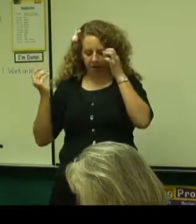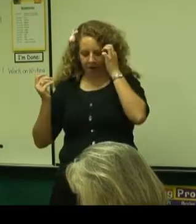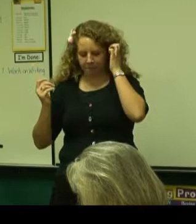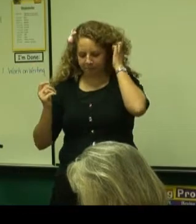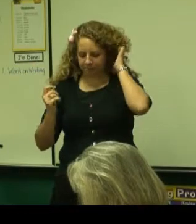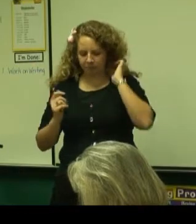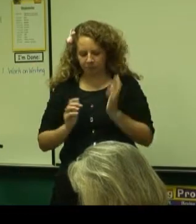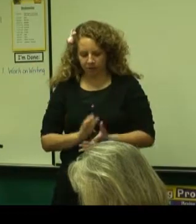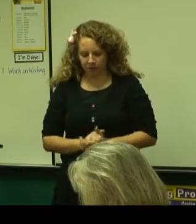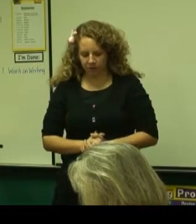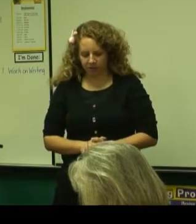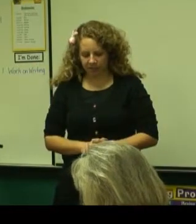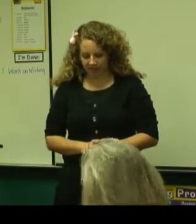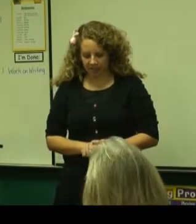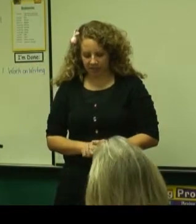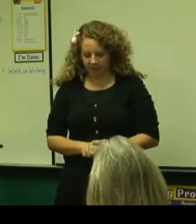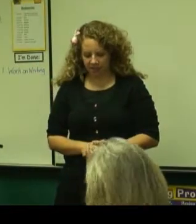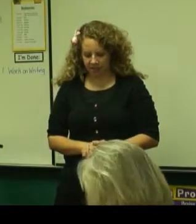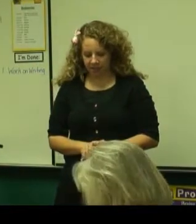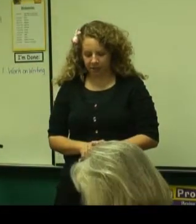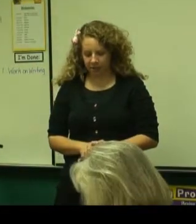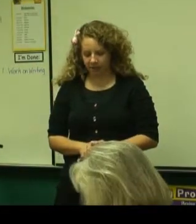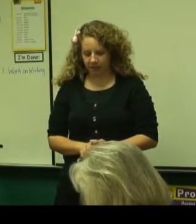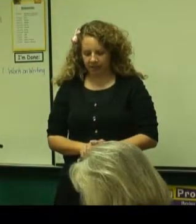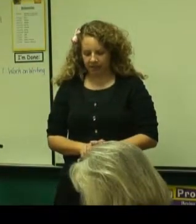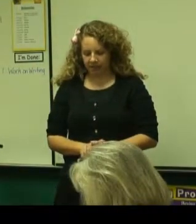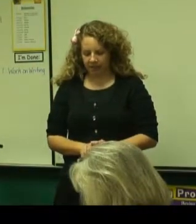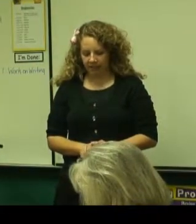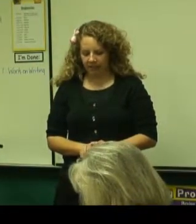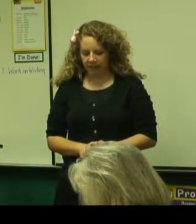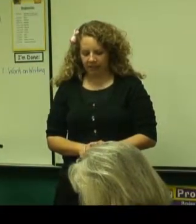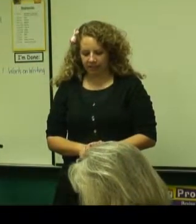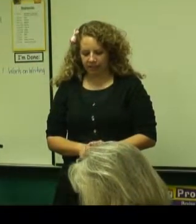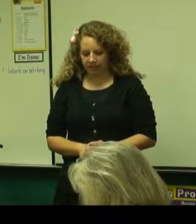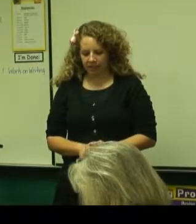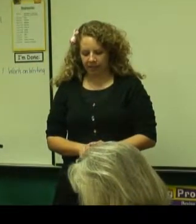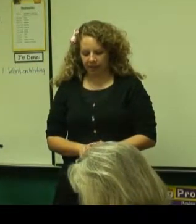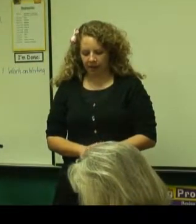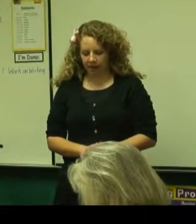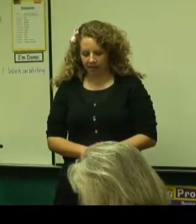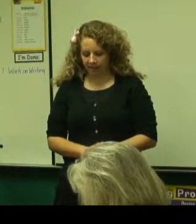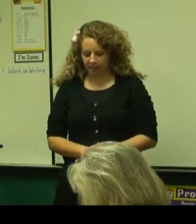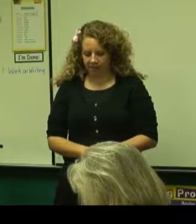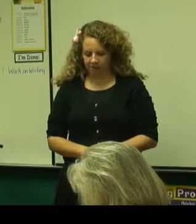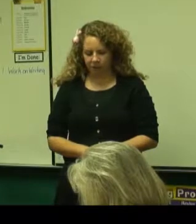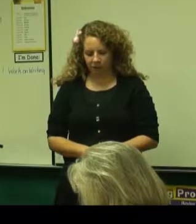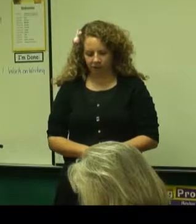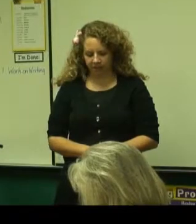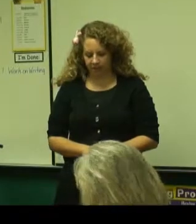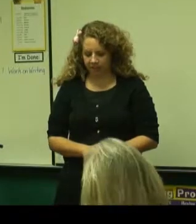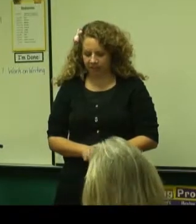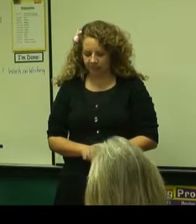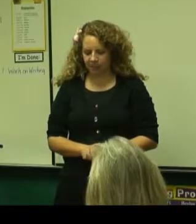Okay, so in C, then it would be he need money, not he, for he doesn't need